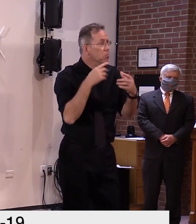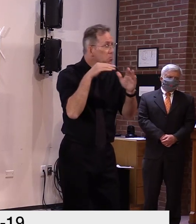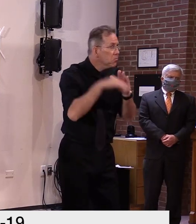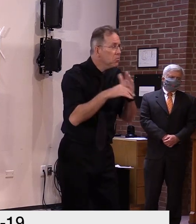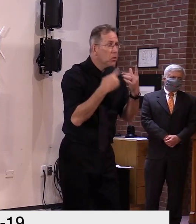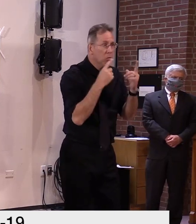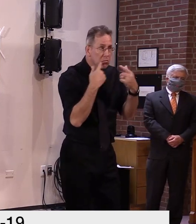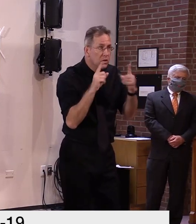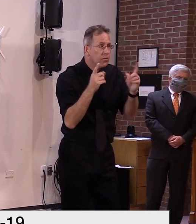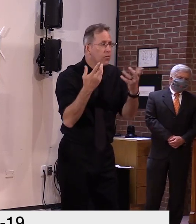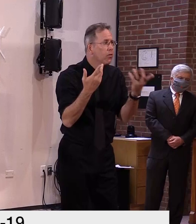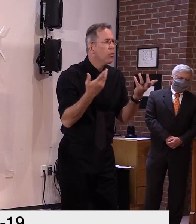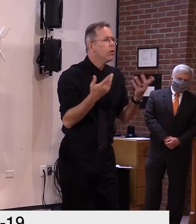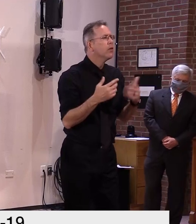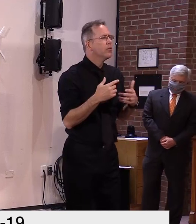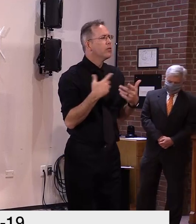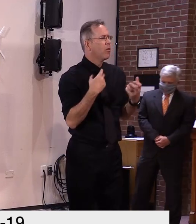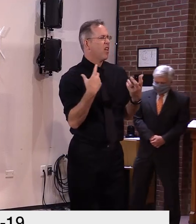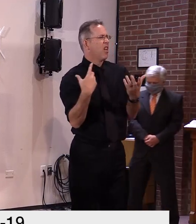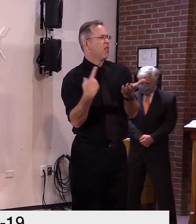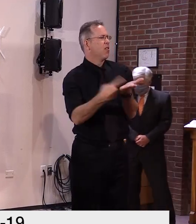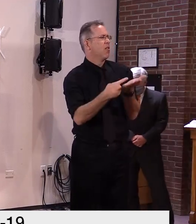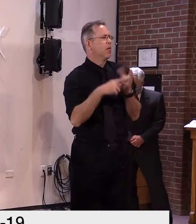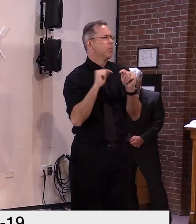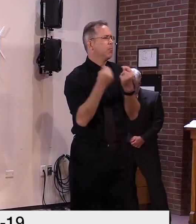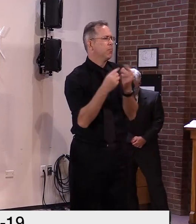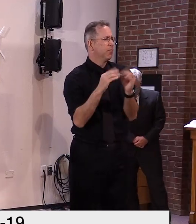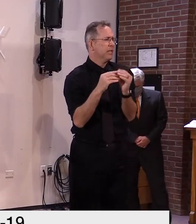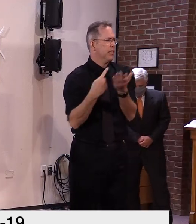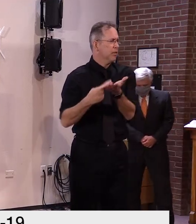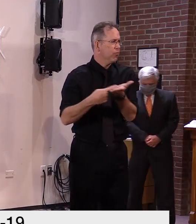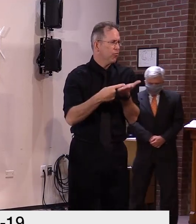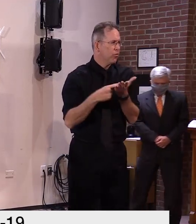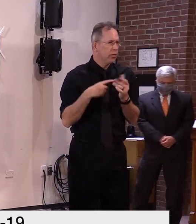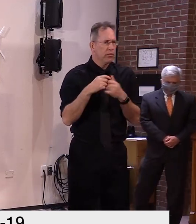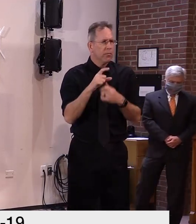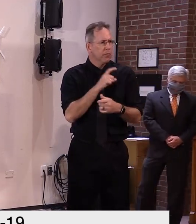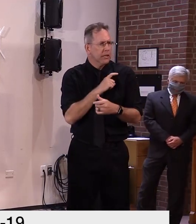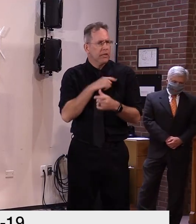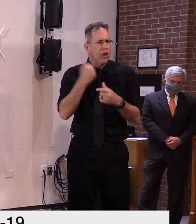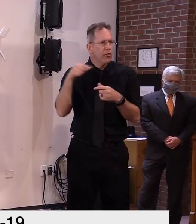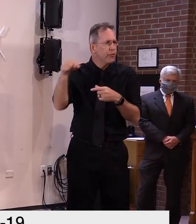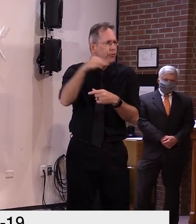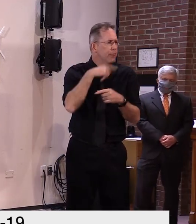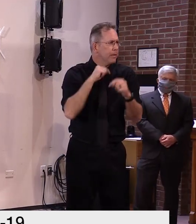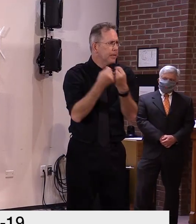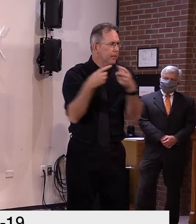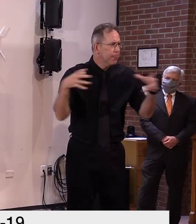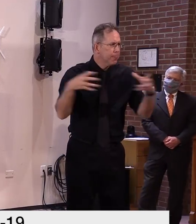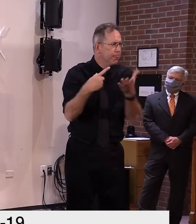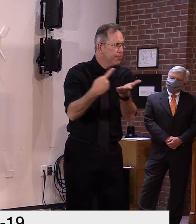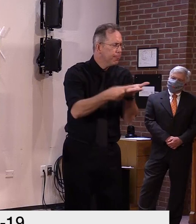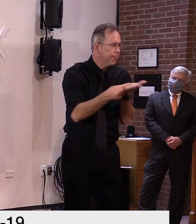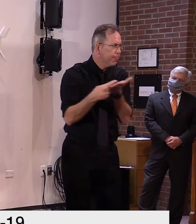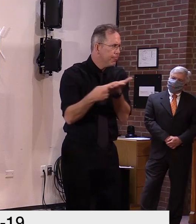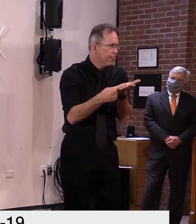briefing later on today by the state police with additional detail that may become available around the case itself.